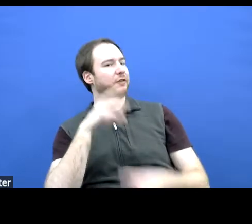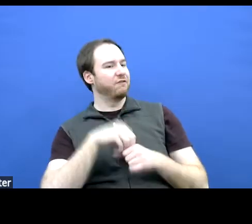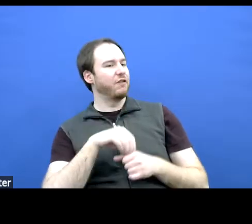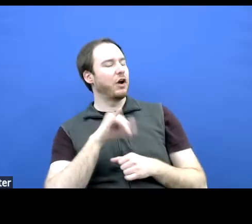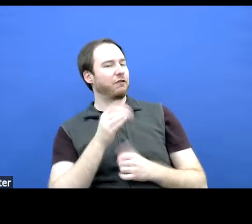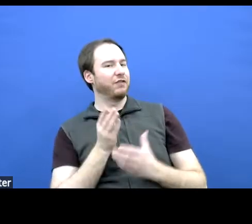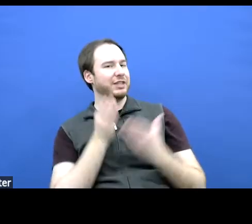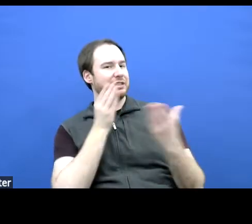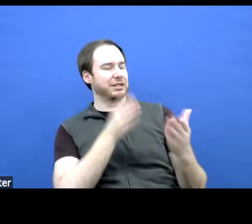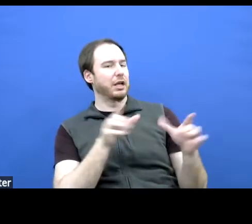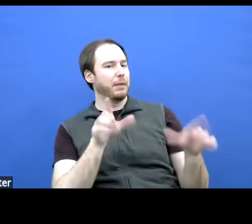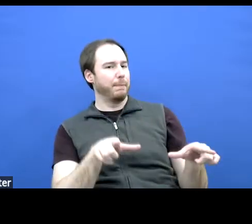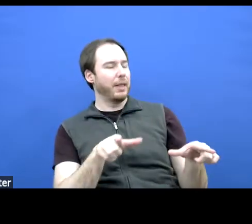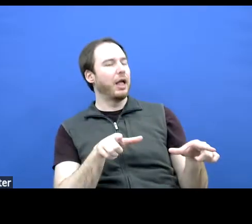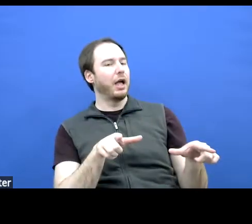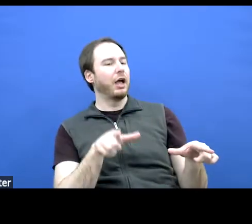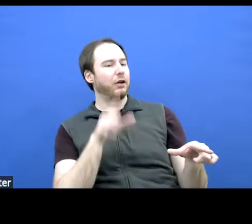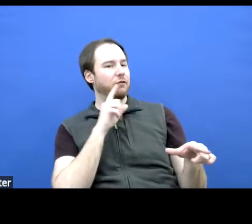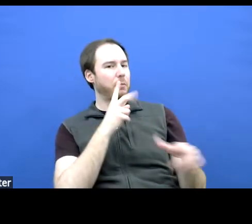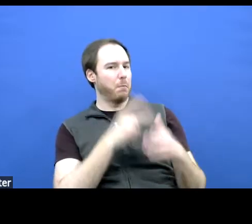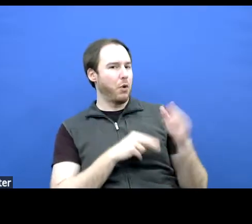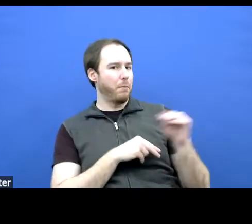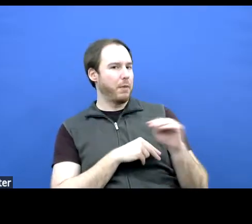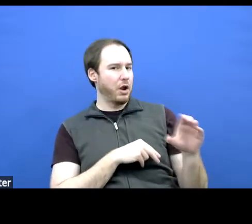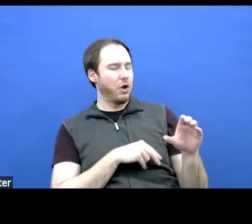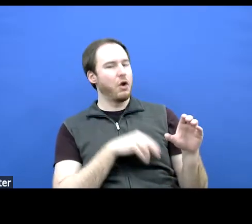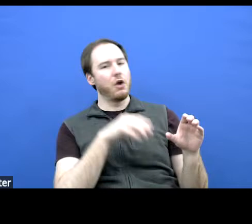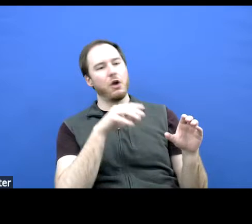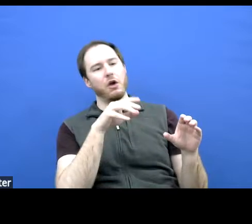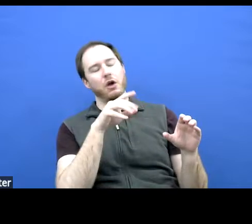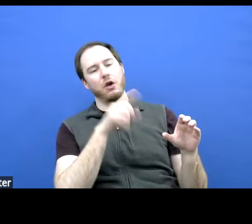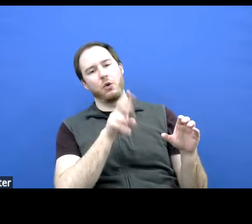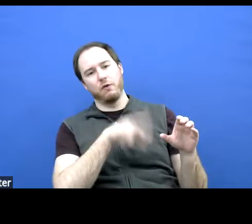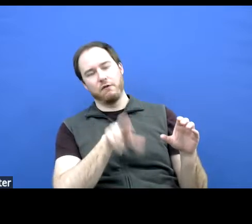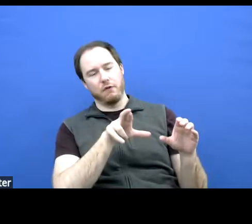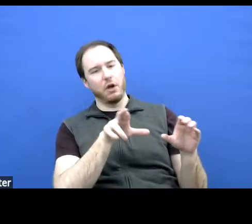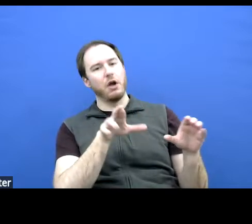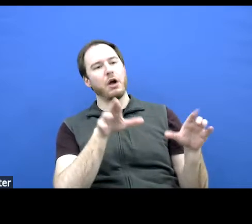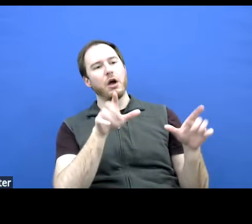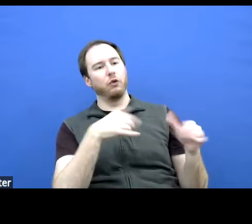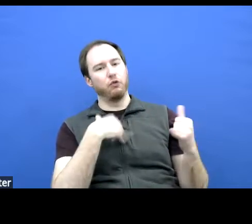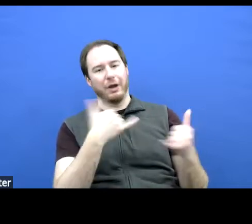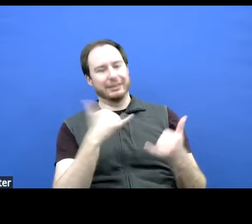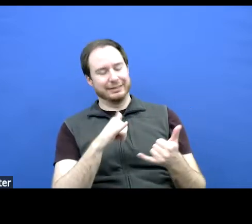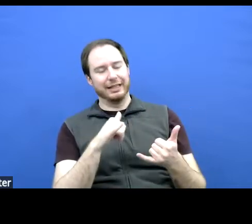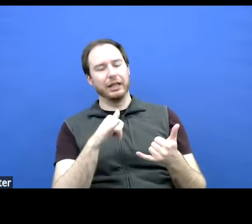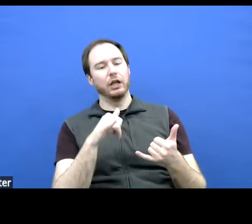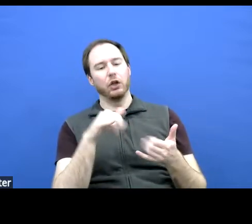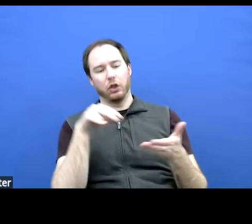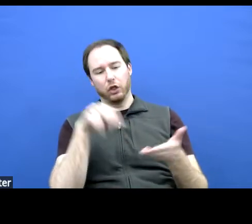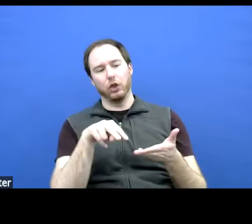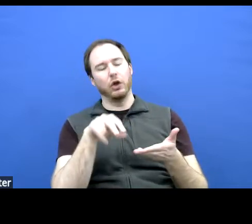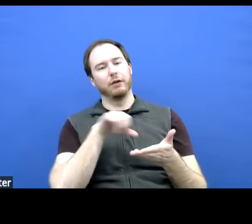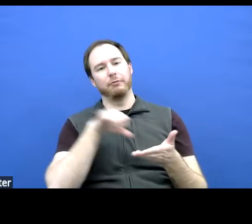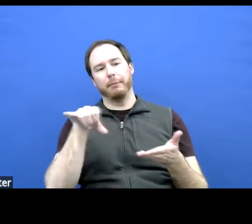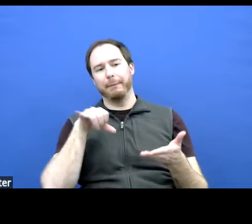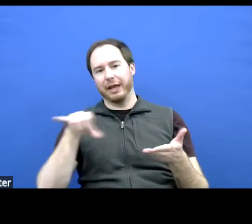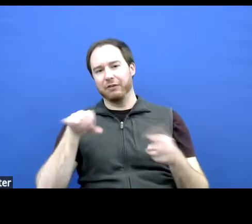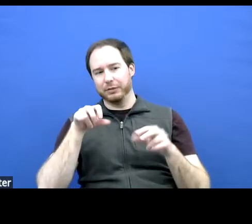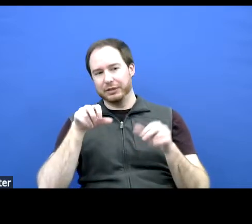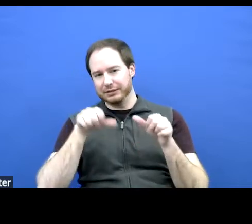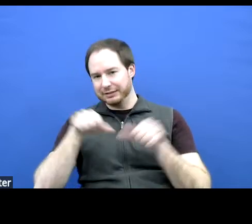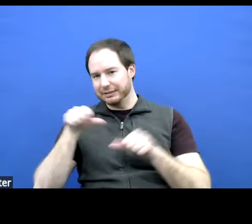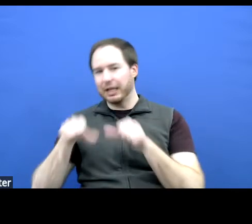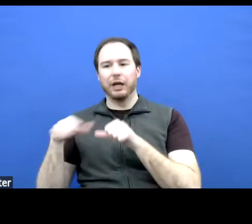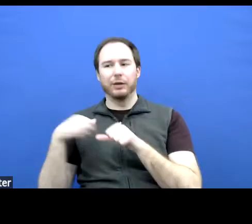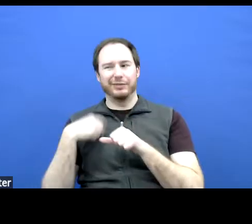Mary Carriola How much? and the university. We're currently doing pavement Okay. assessments. We just